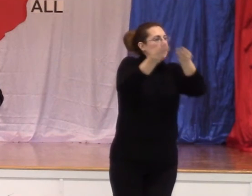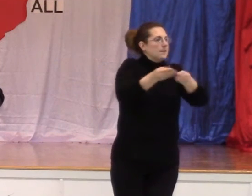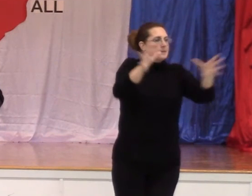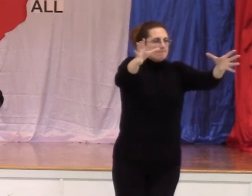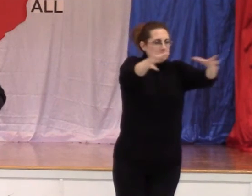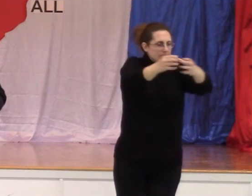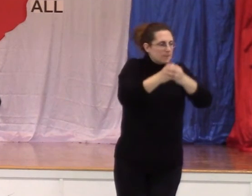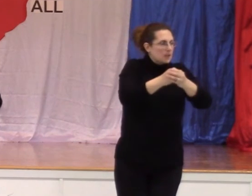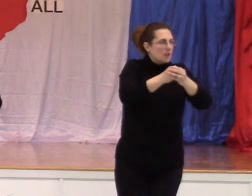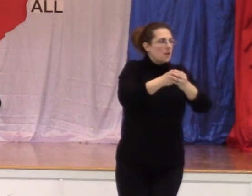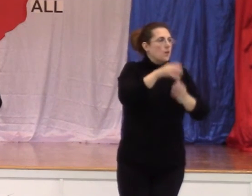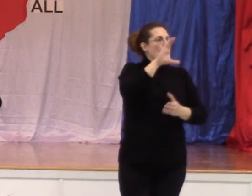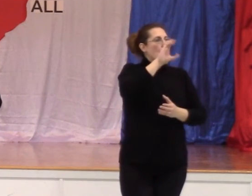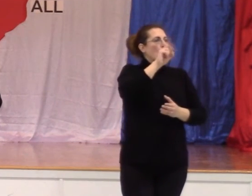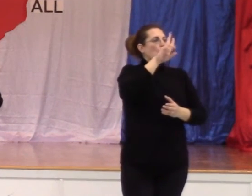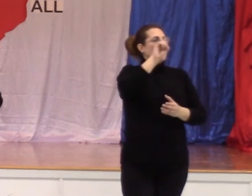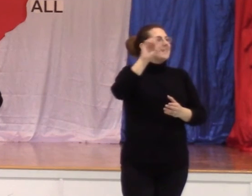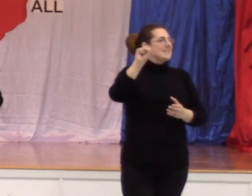The creeds,